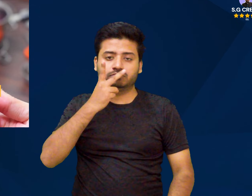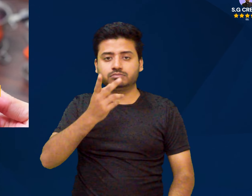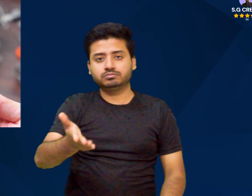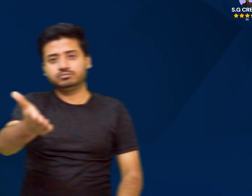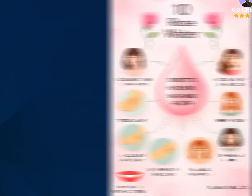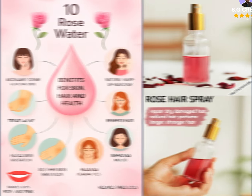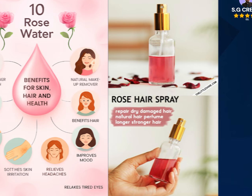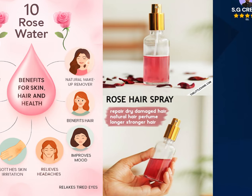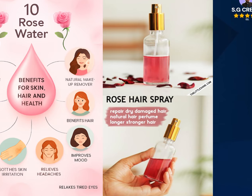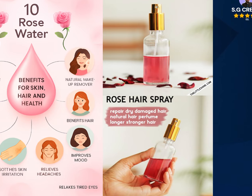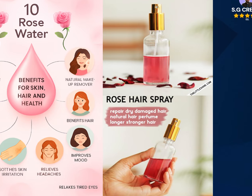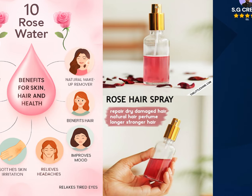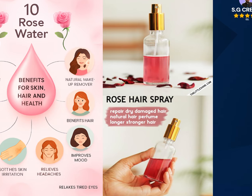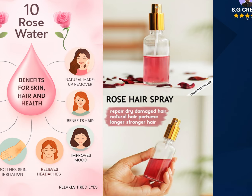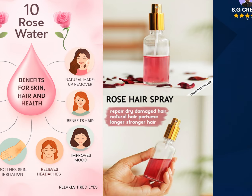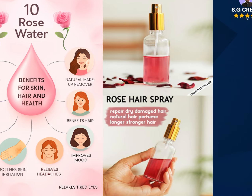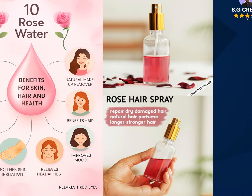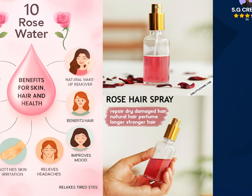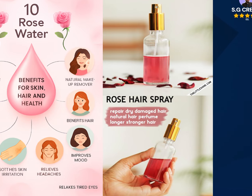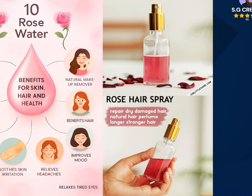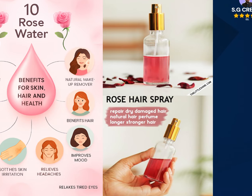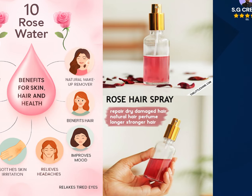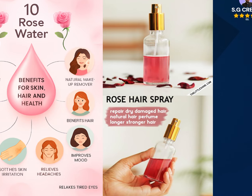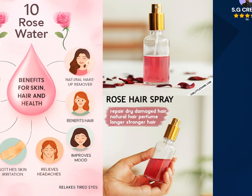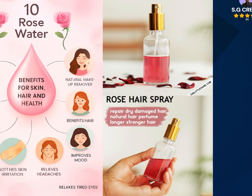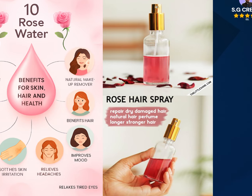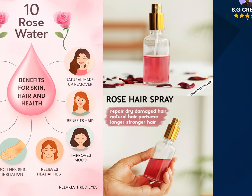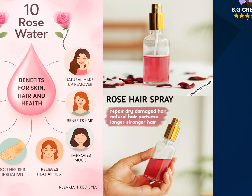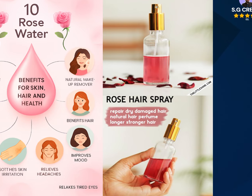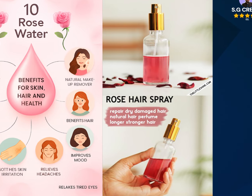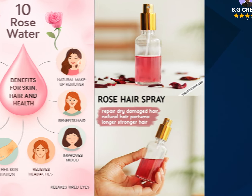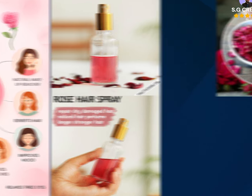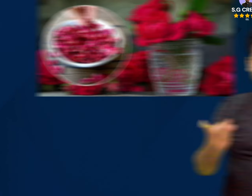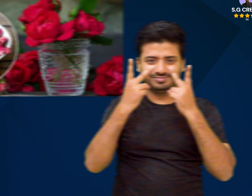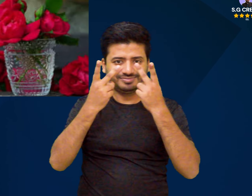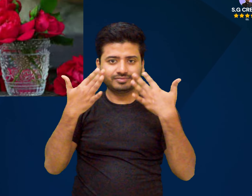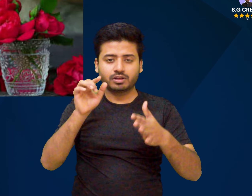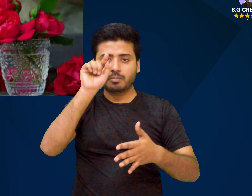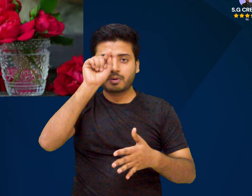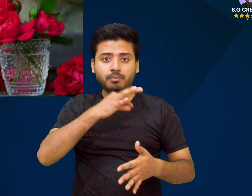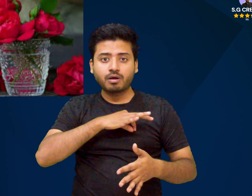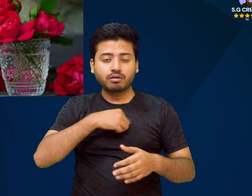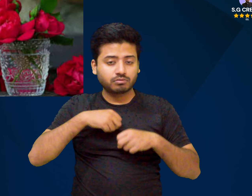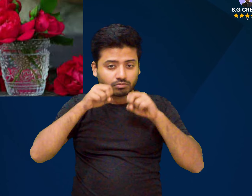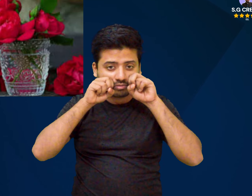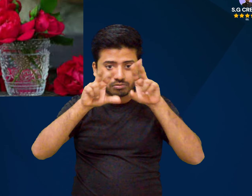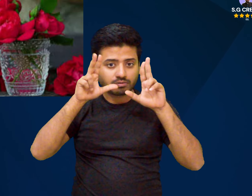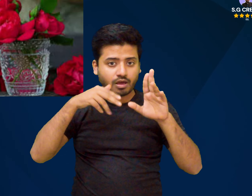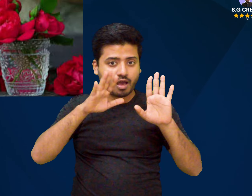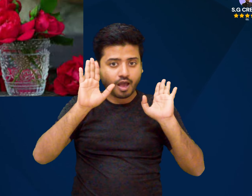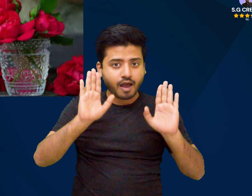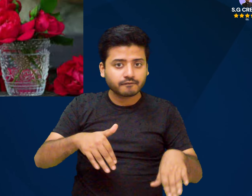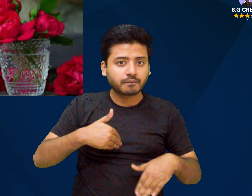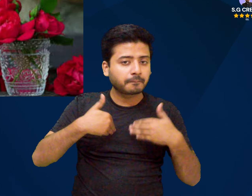promote a cleaner scalp environment. Nourishes the scalp. Rose water contains vitamins A, C, E, and